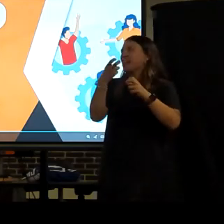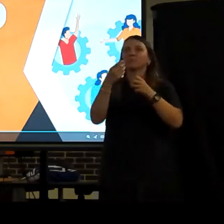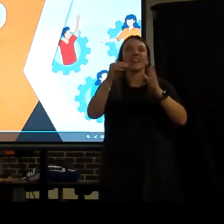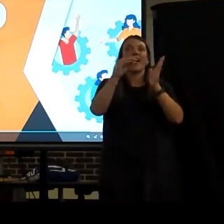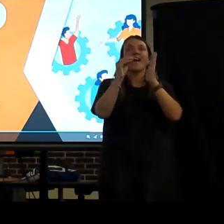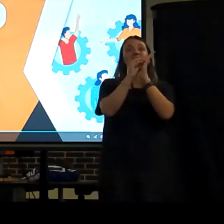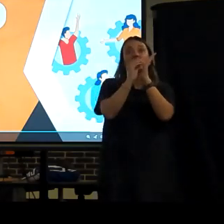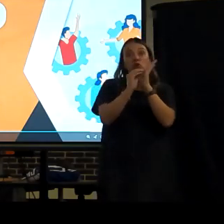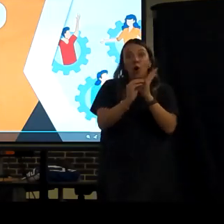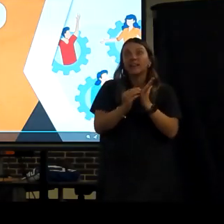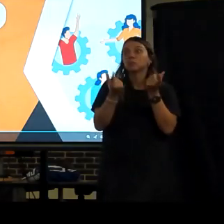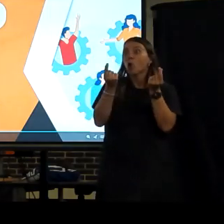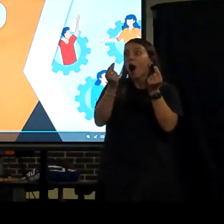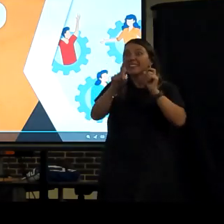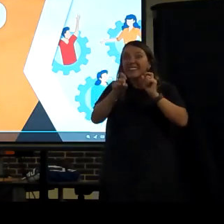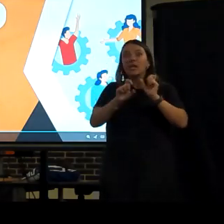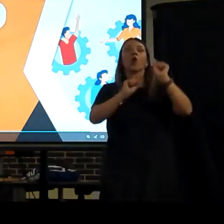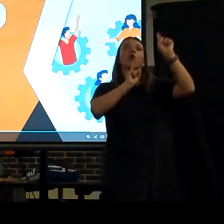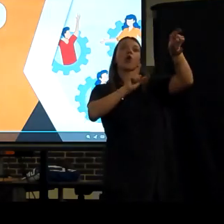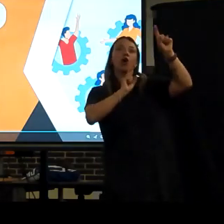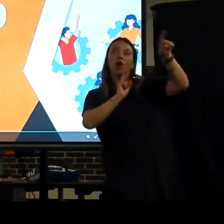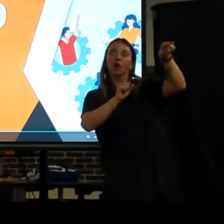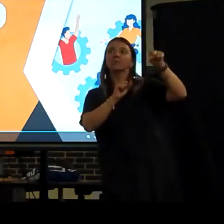have a specialist anymore. So